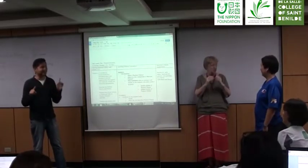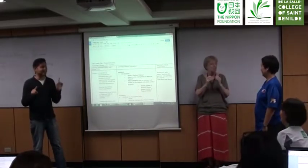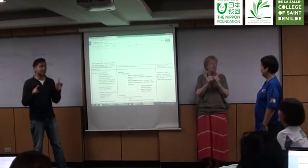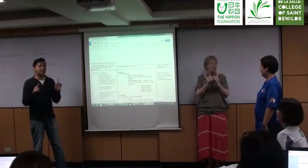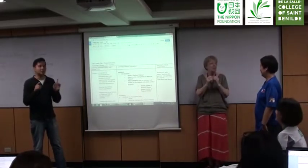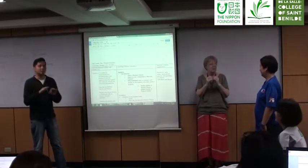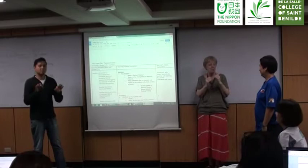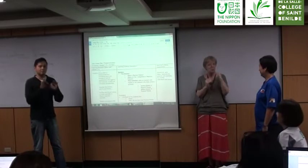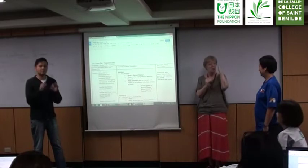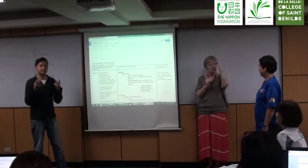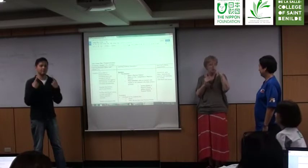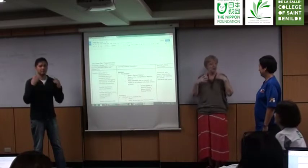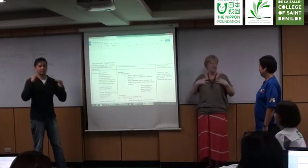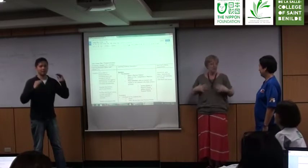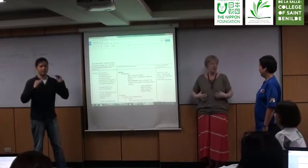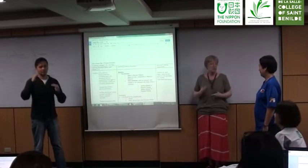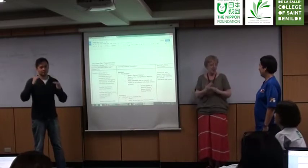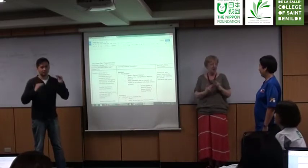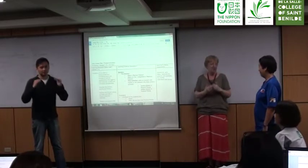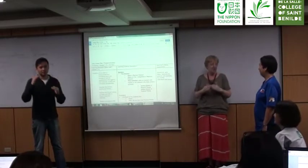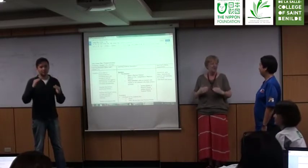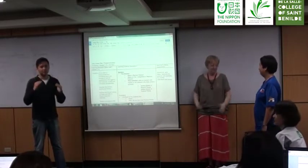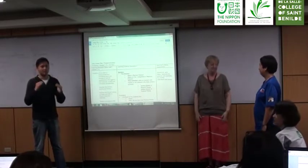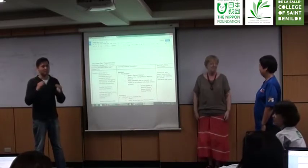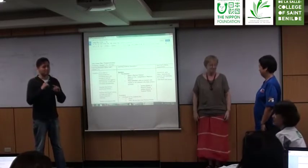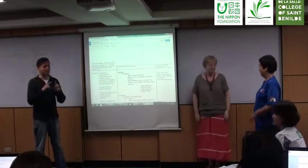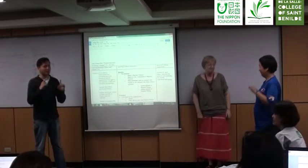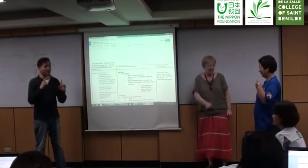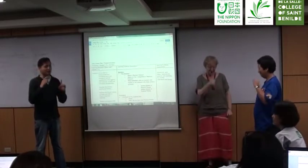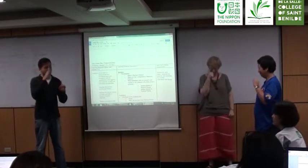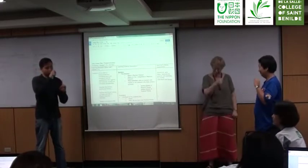a balance, but probably more with the physical.